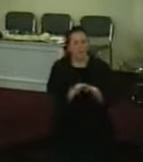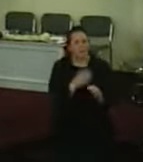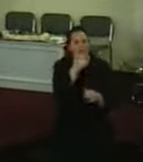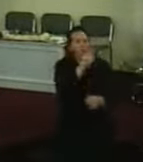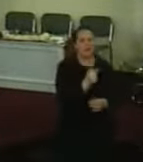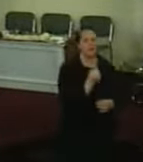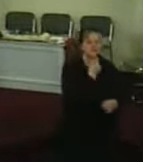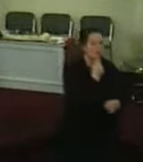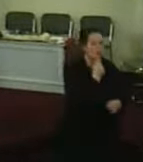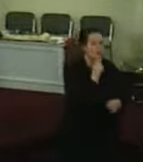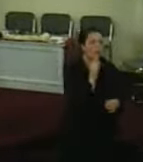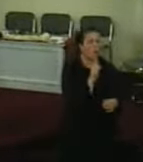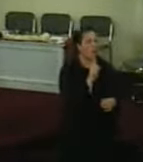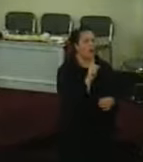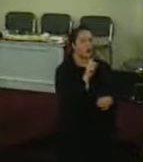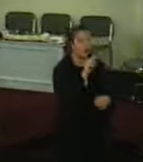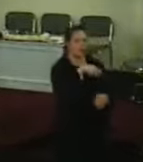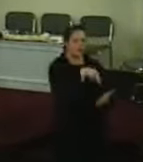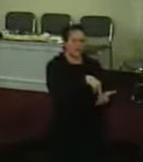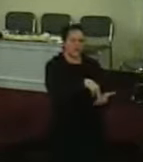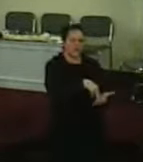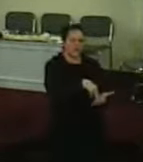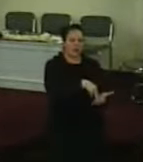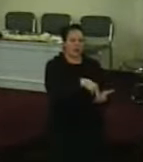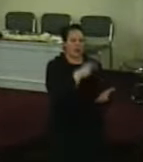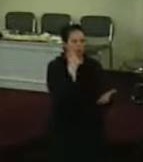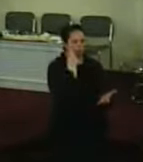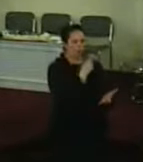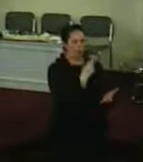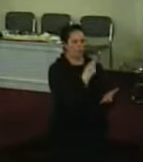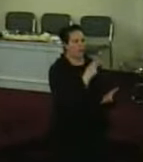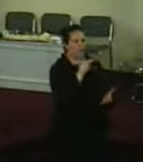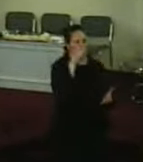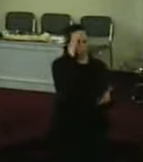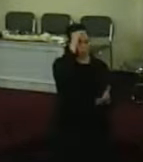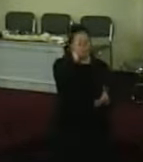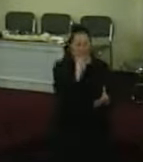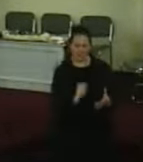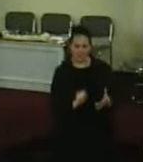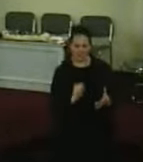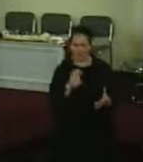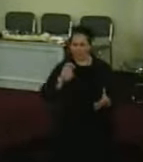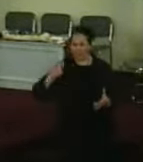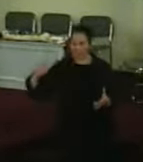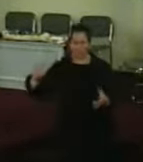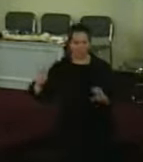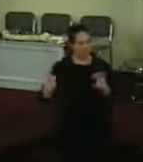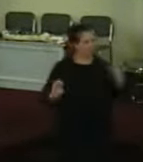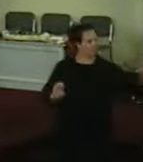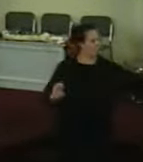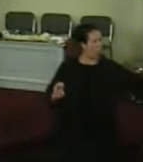look north, south, east, and west. I'm going to give your descendants this land.